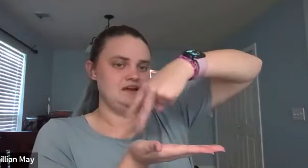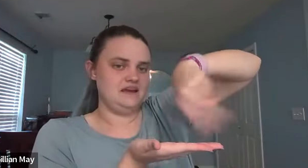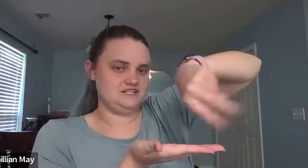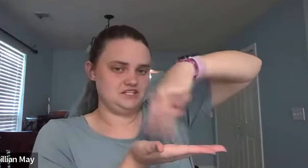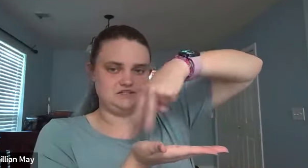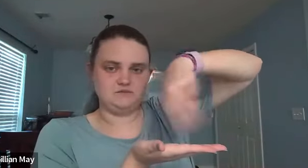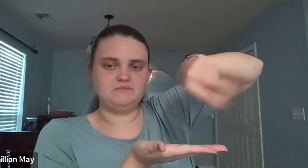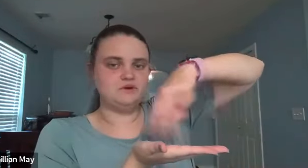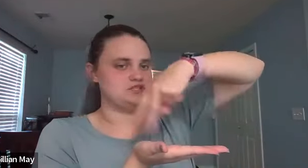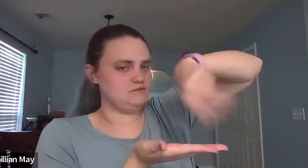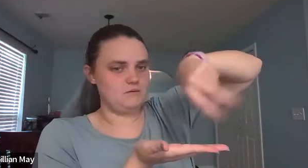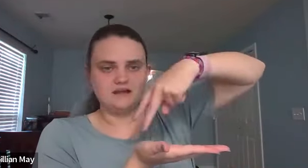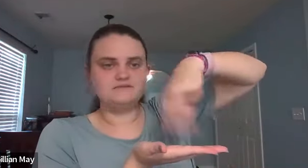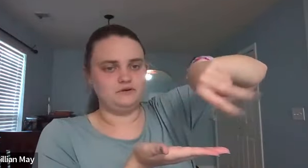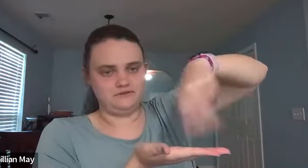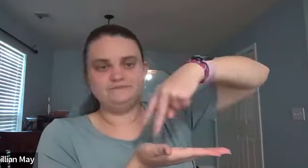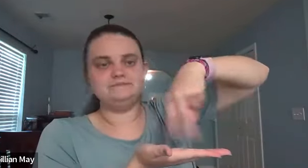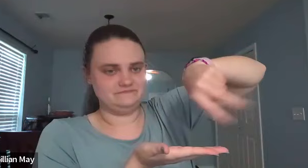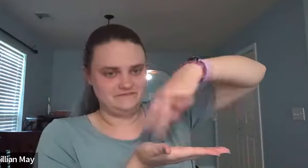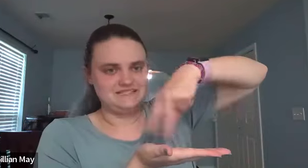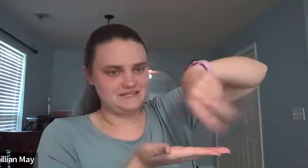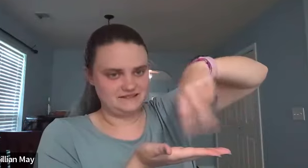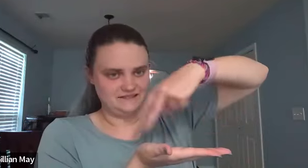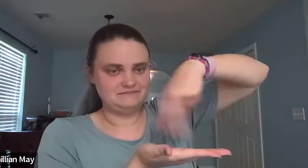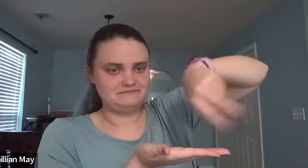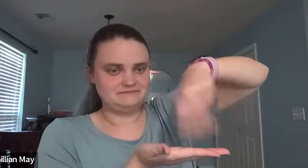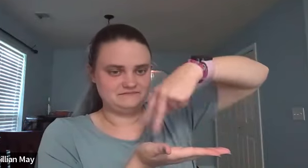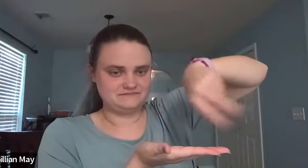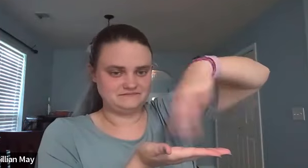And it's just the swinging motion of going back and forth. Dance.